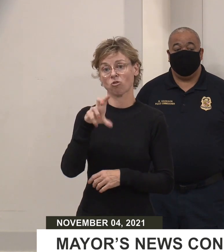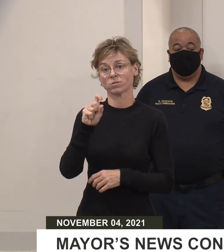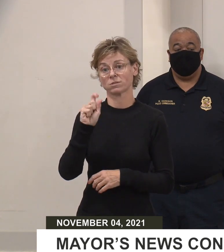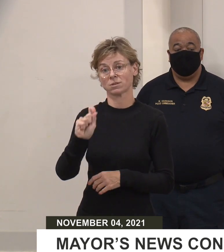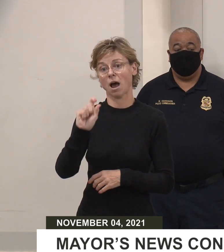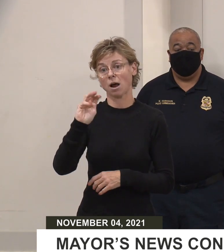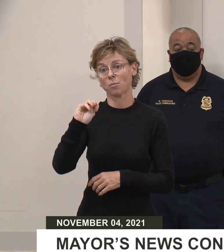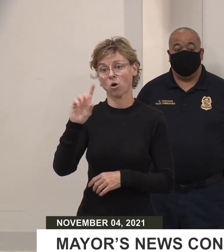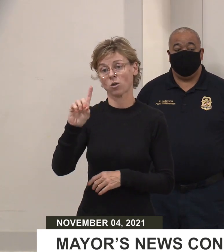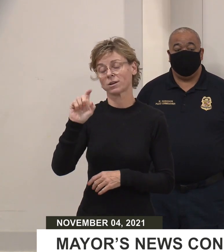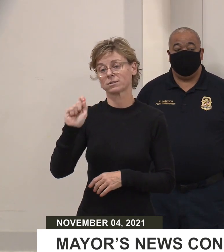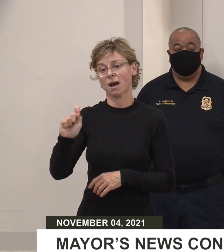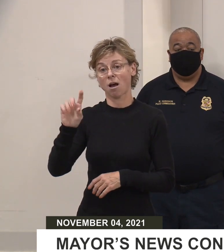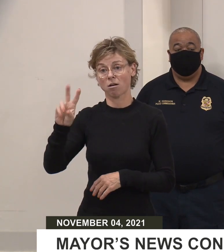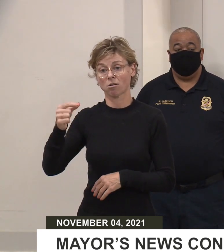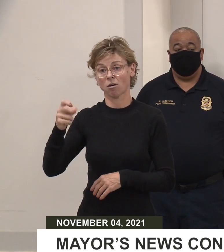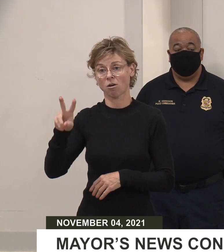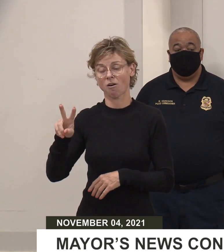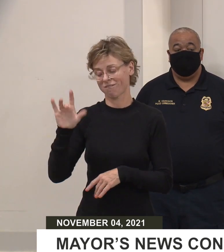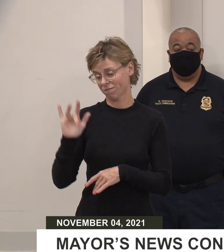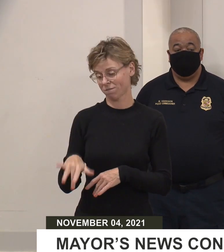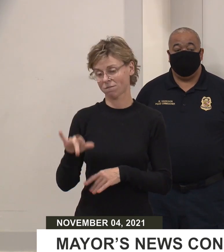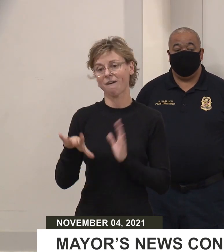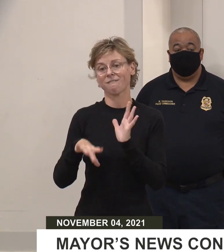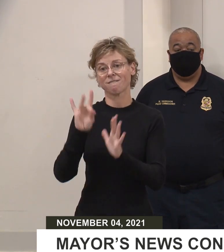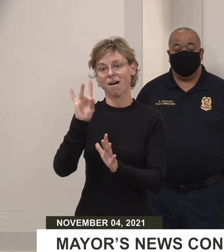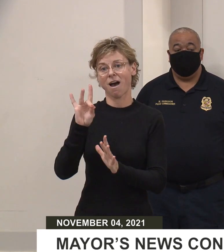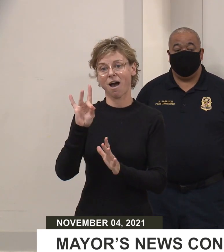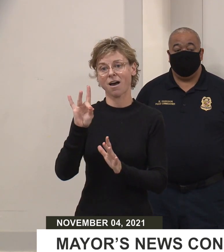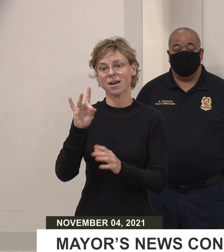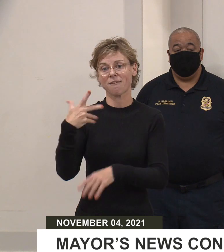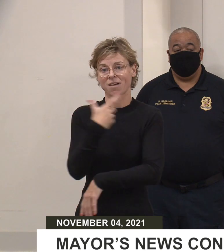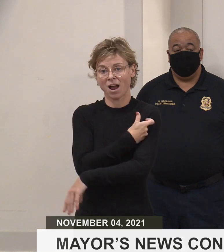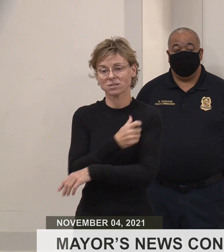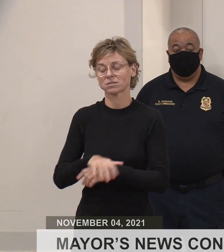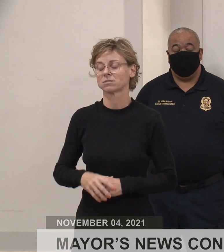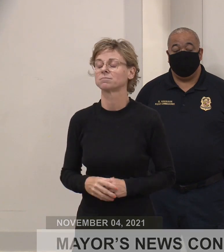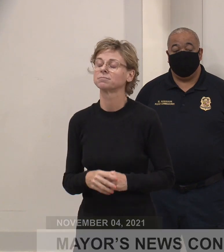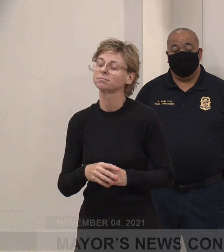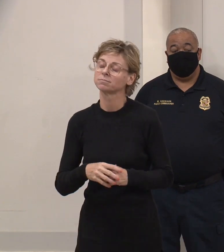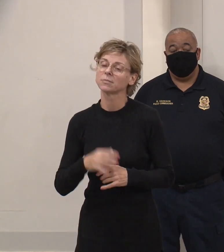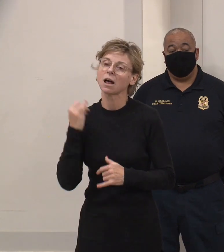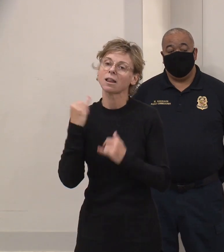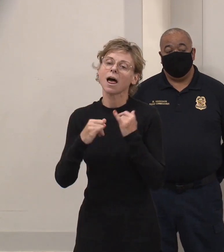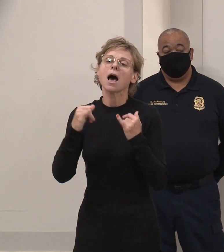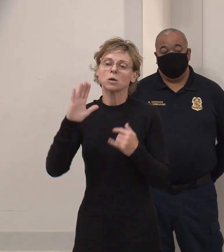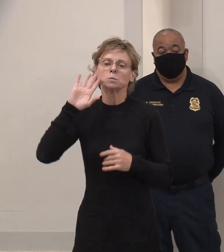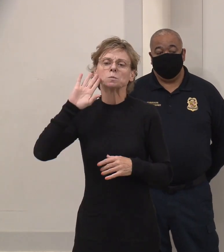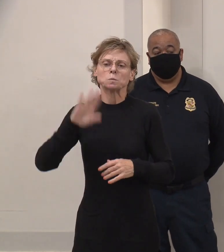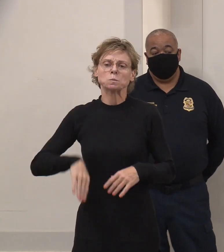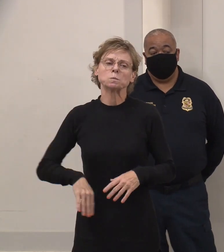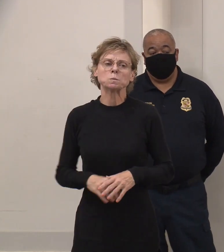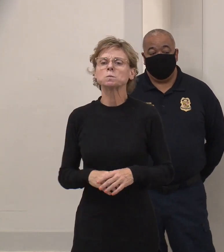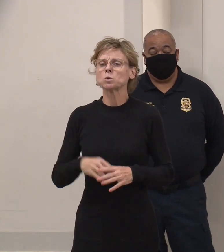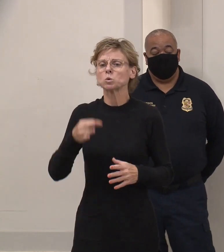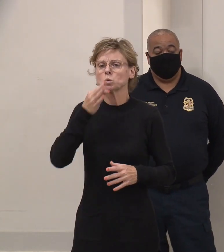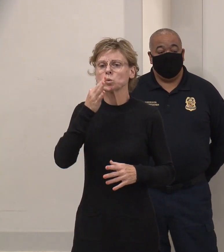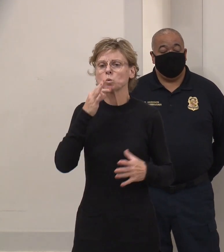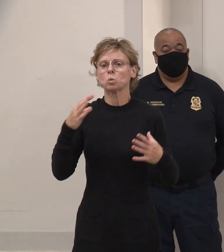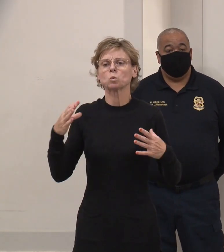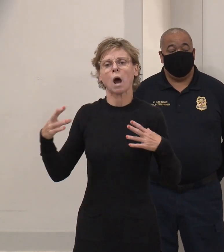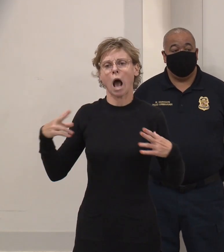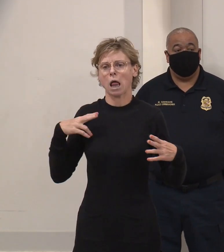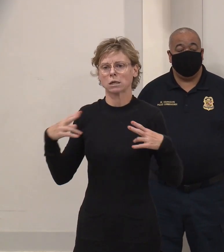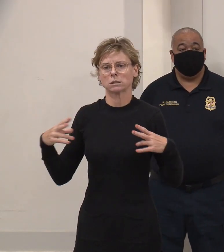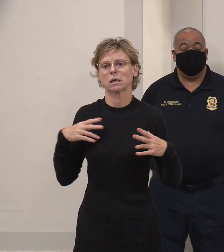coronavirus.maryland.gov and clicking on Find a Vaccine. Lastly, we recognize the holidays are quickly approaching, and even though we're